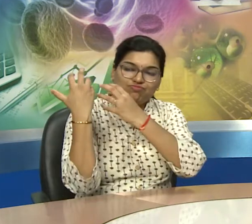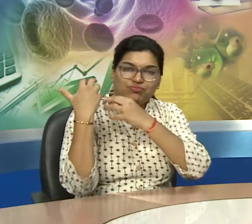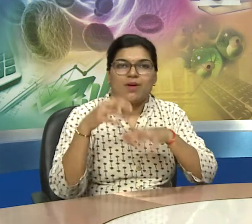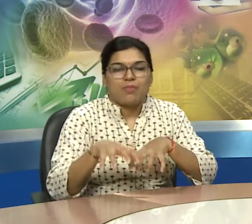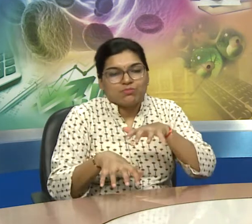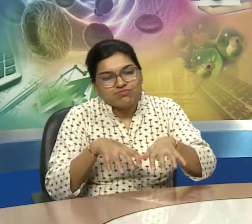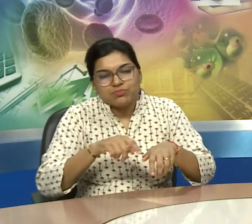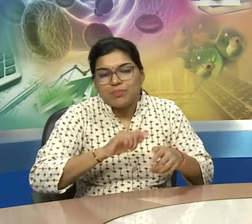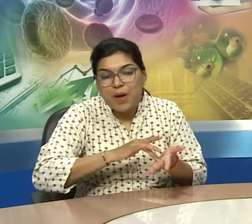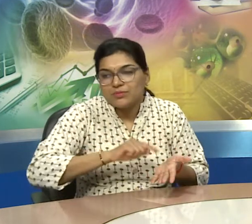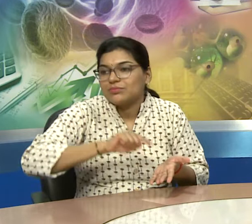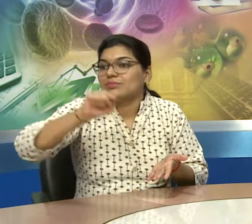place.